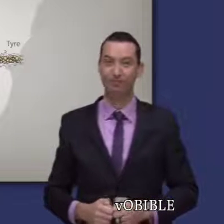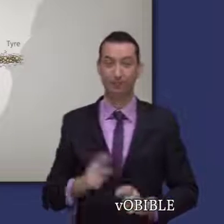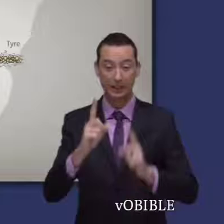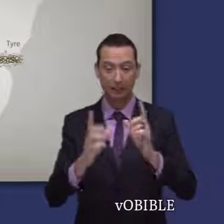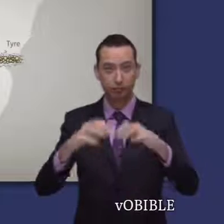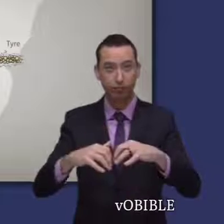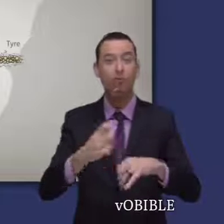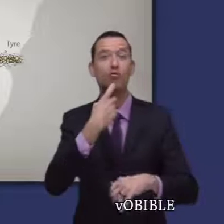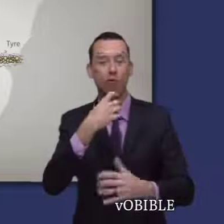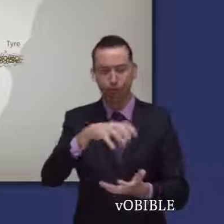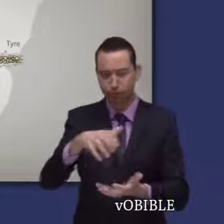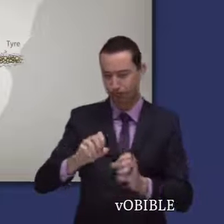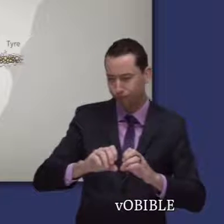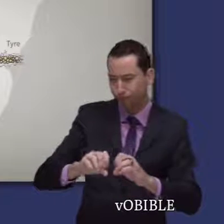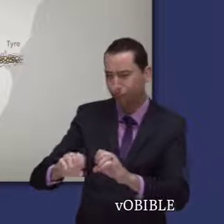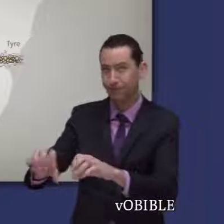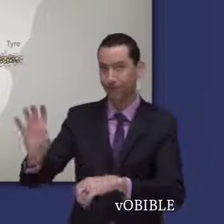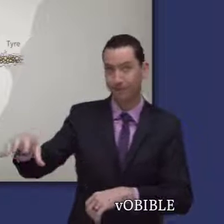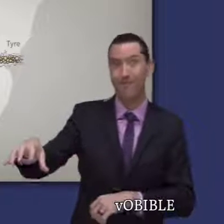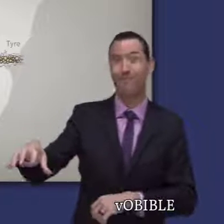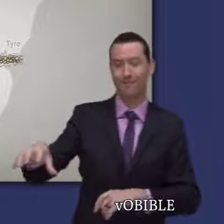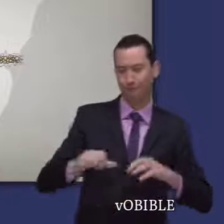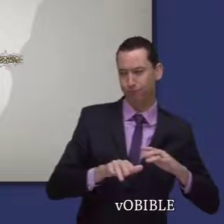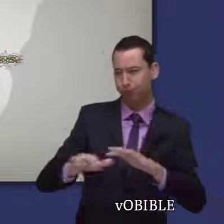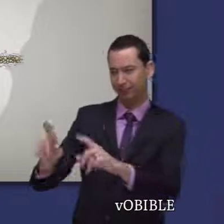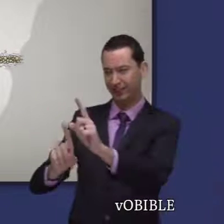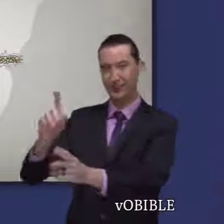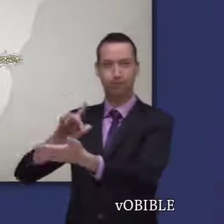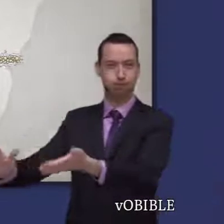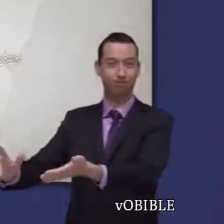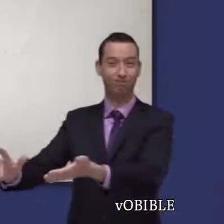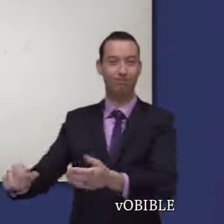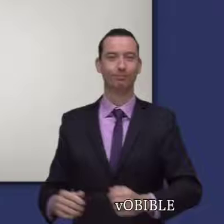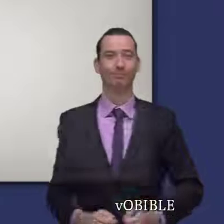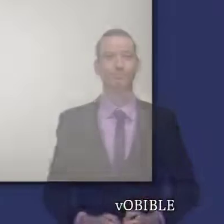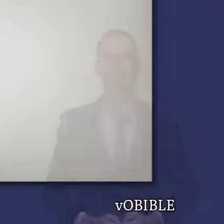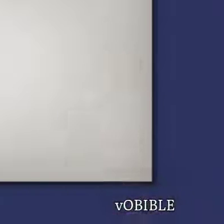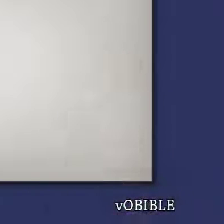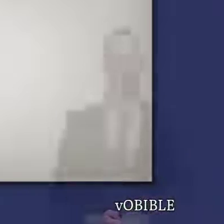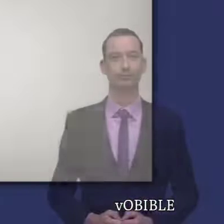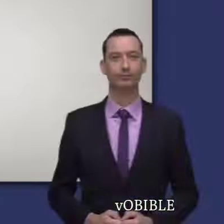of Tyre, using the rubble remaining from Nebuchadnezzar's conquest.